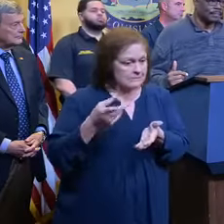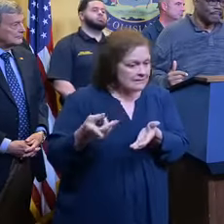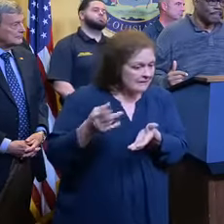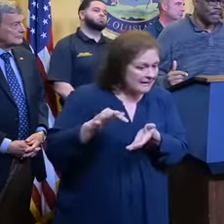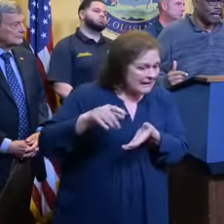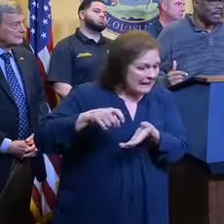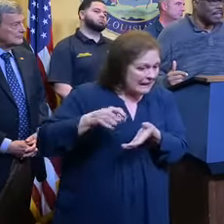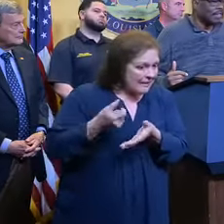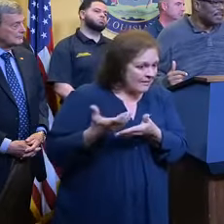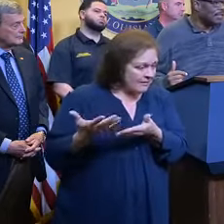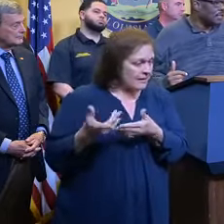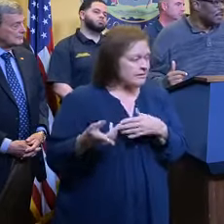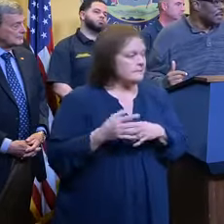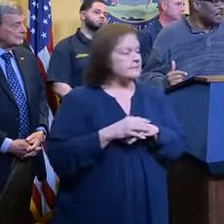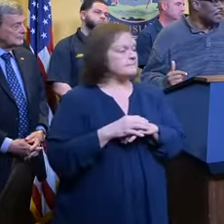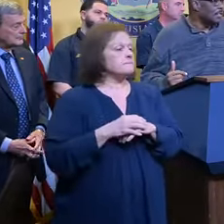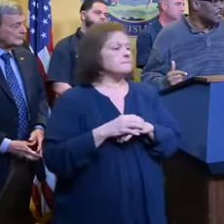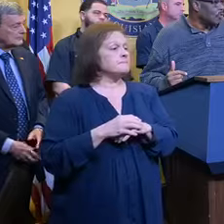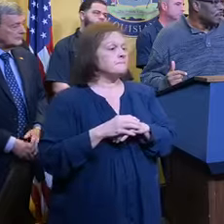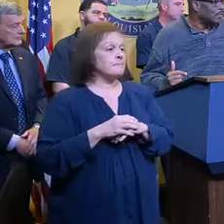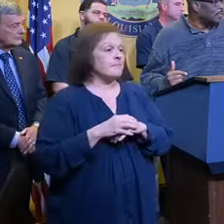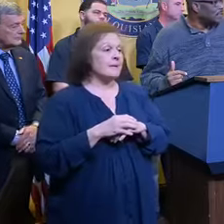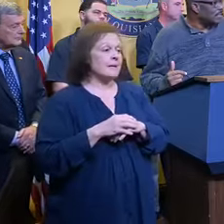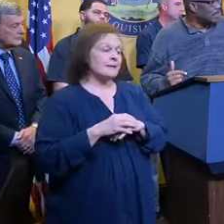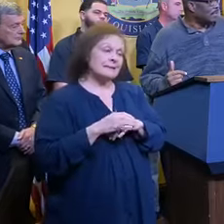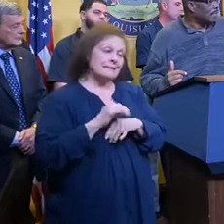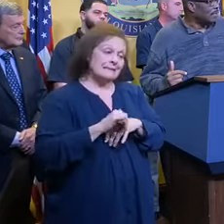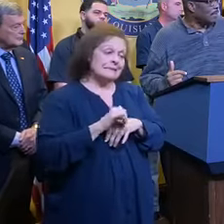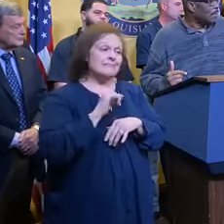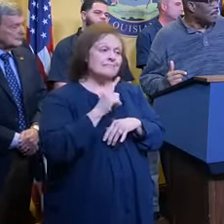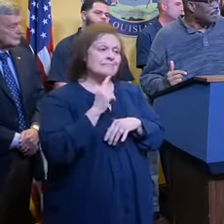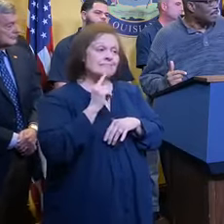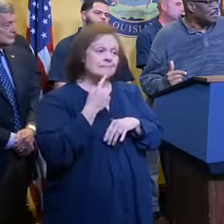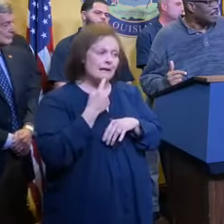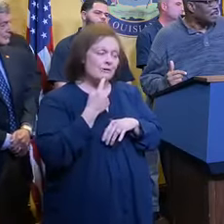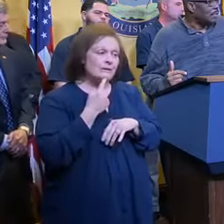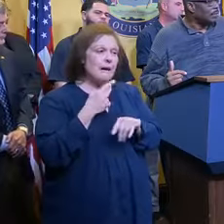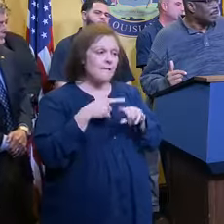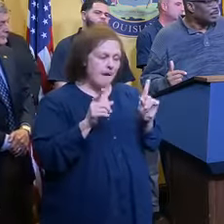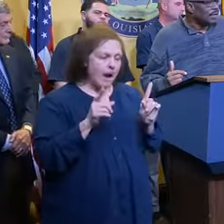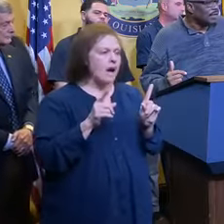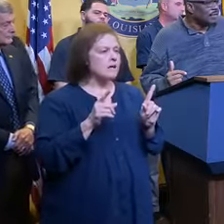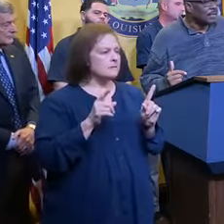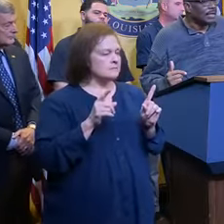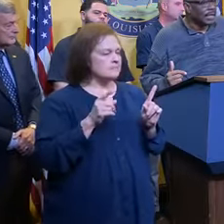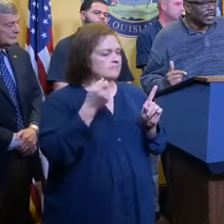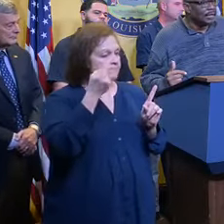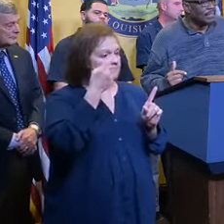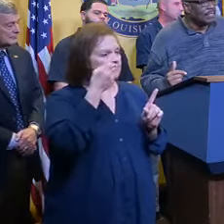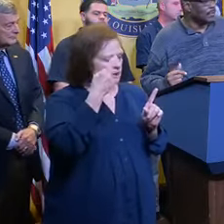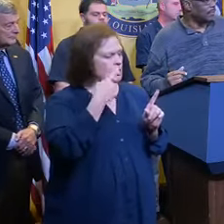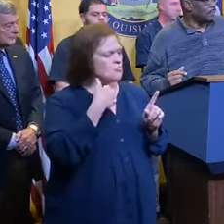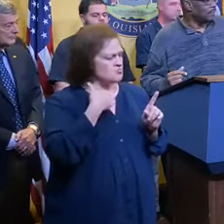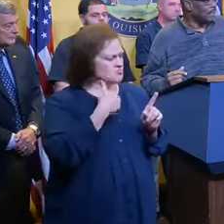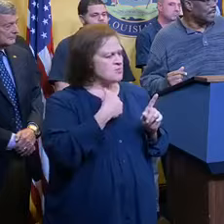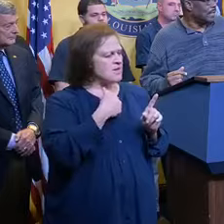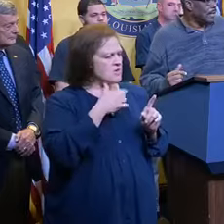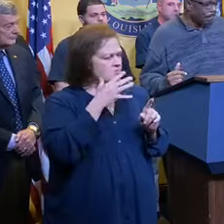need. This thing is going to be serious, but it's something that we will definitely get